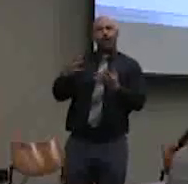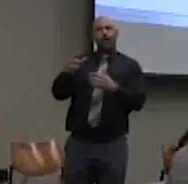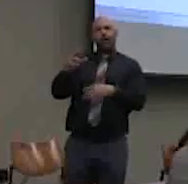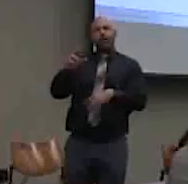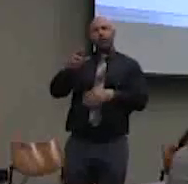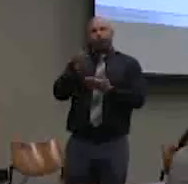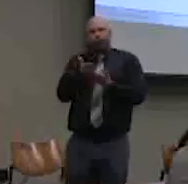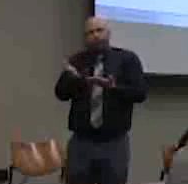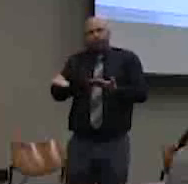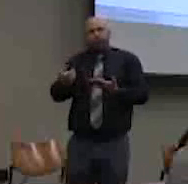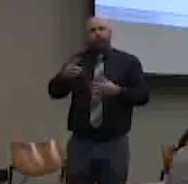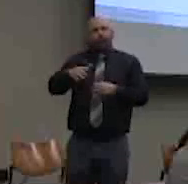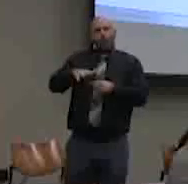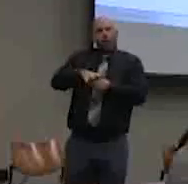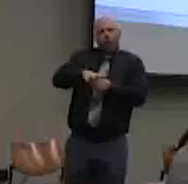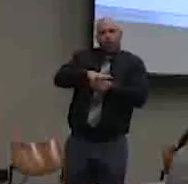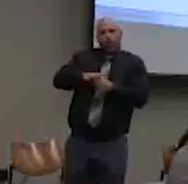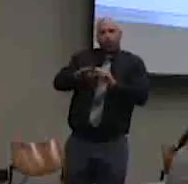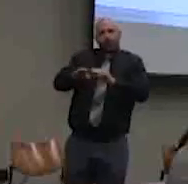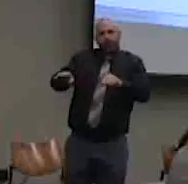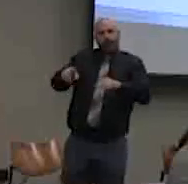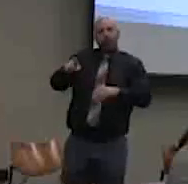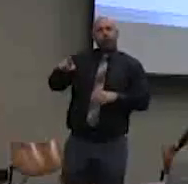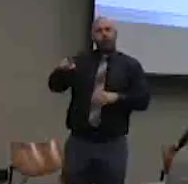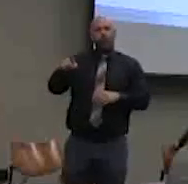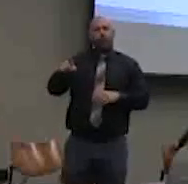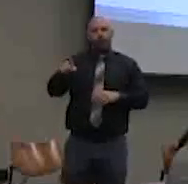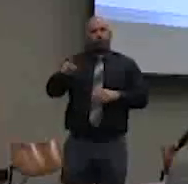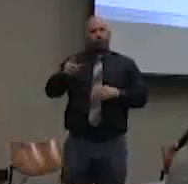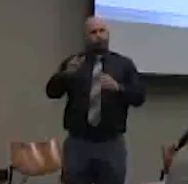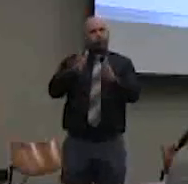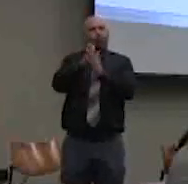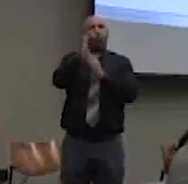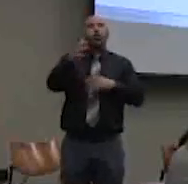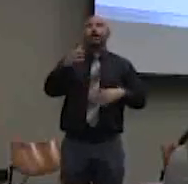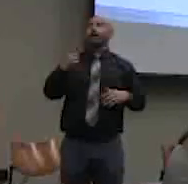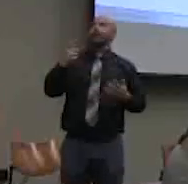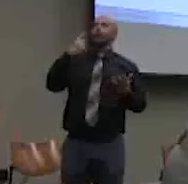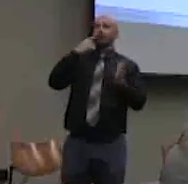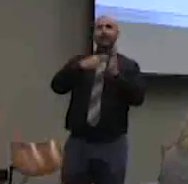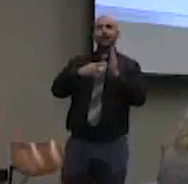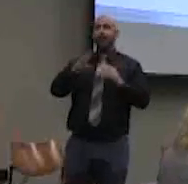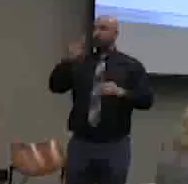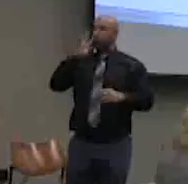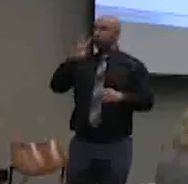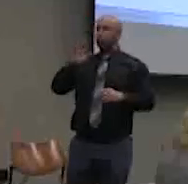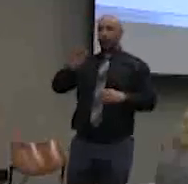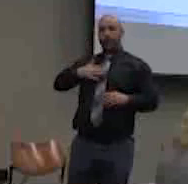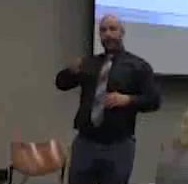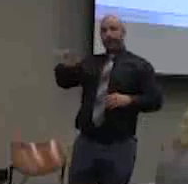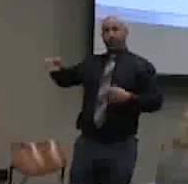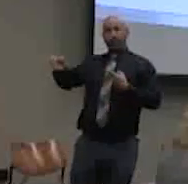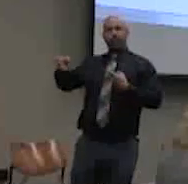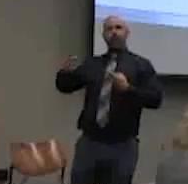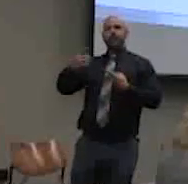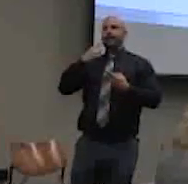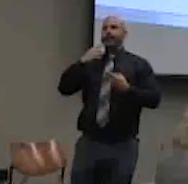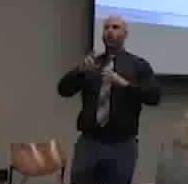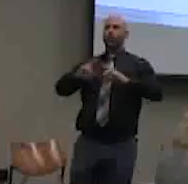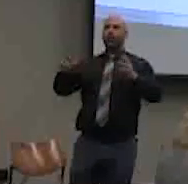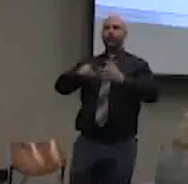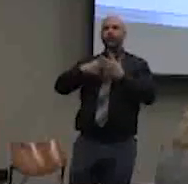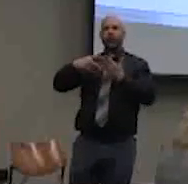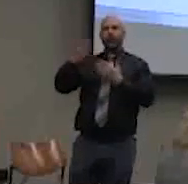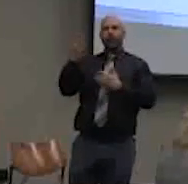the group that when I talk to my neighbors, if I say Ready Start Baton Rouge, they know, oh, that's that group that's thinking about